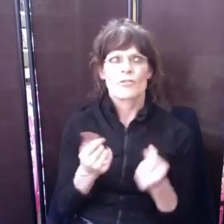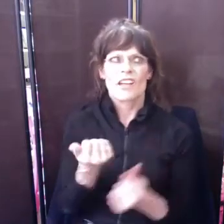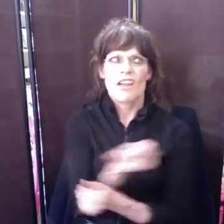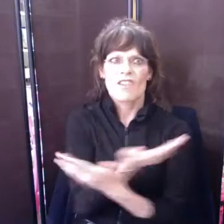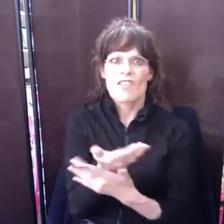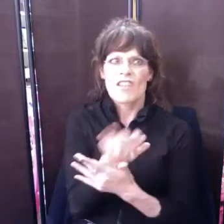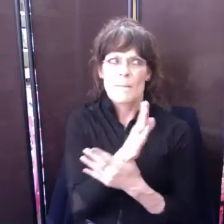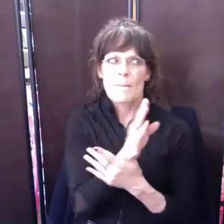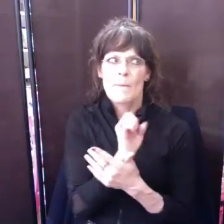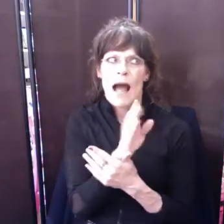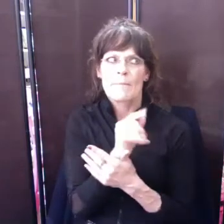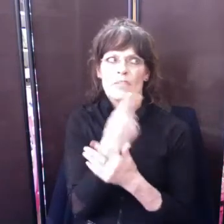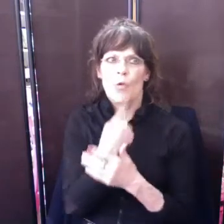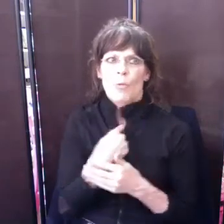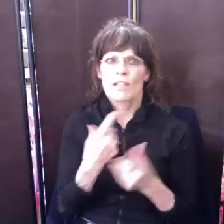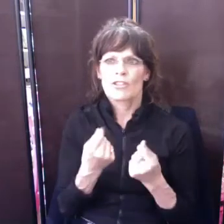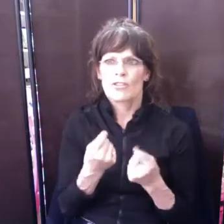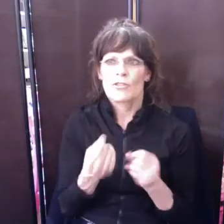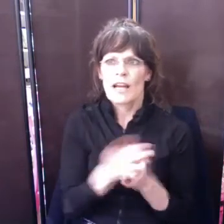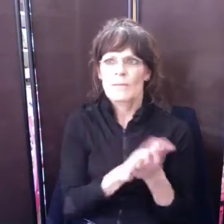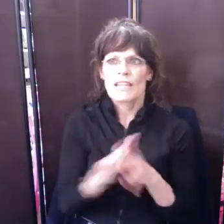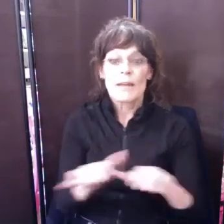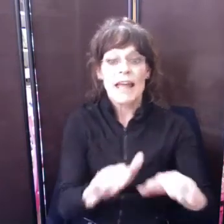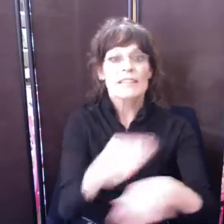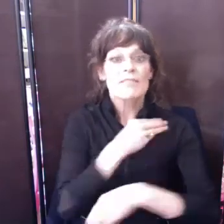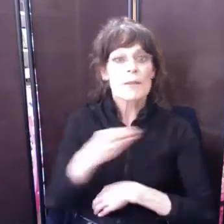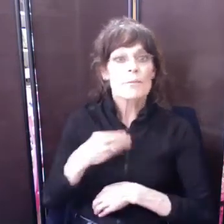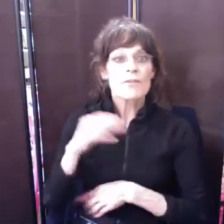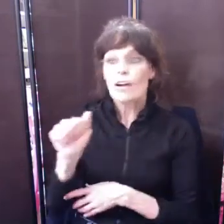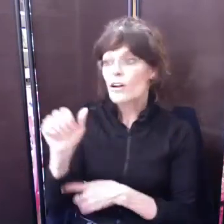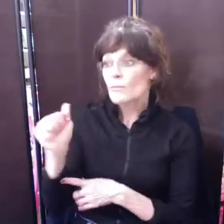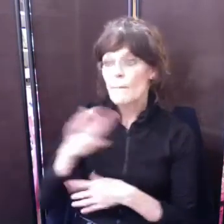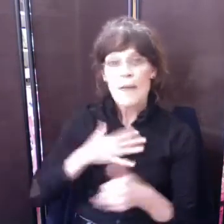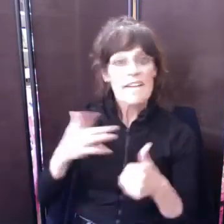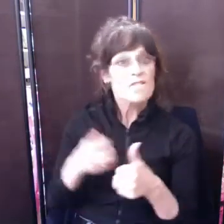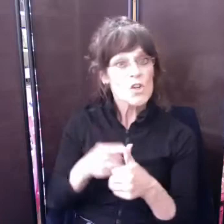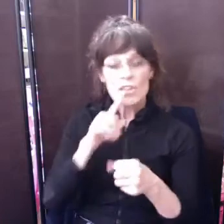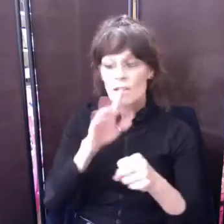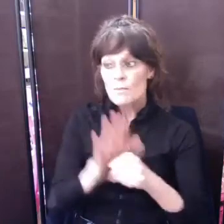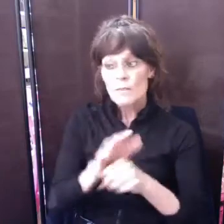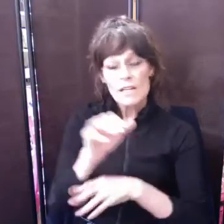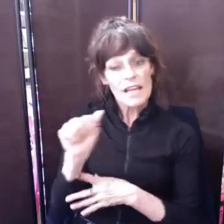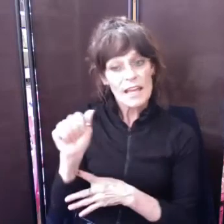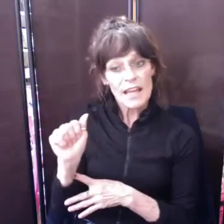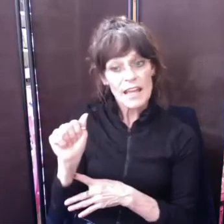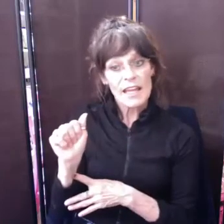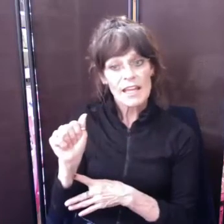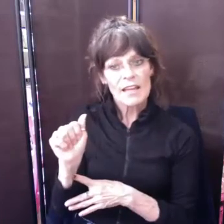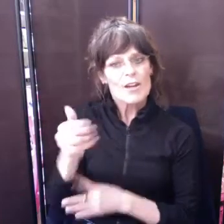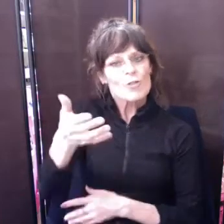do. And I became an active member of Alcoholics Anonymous. My first commitment in AA was shaking hands at the door of a meeting